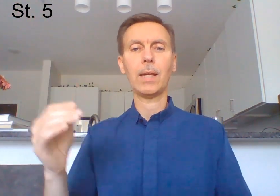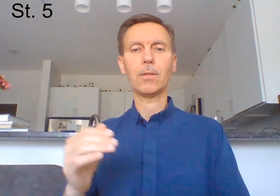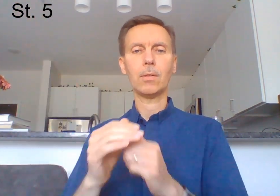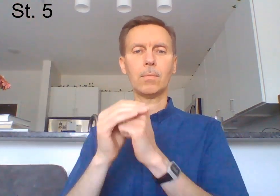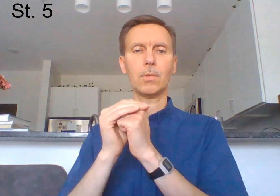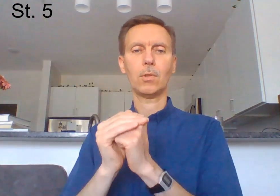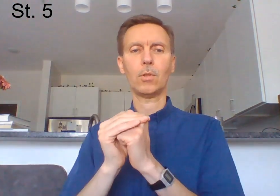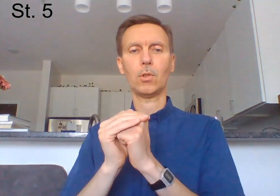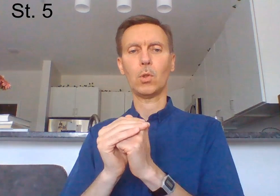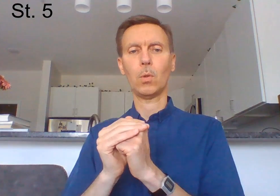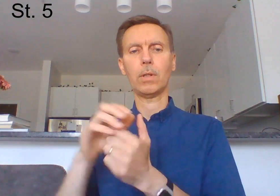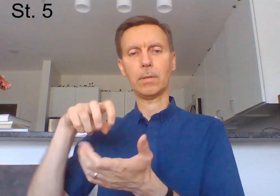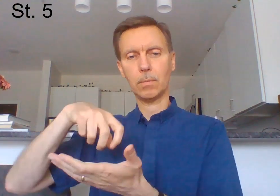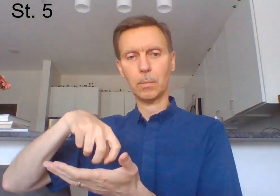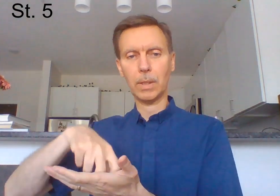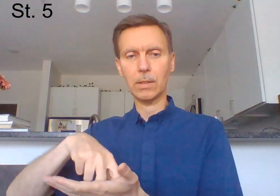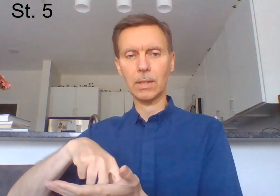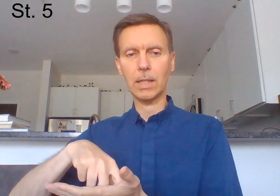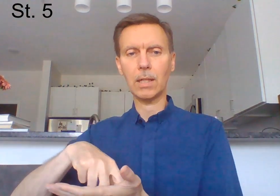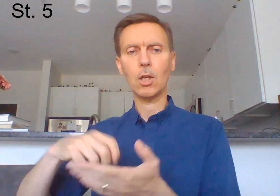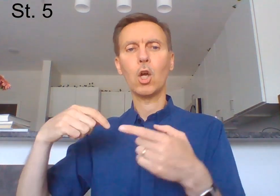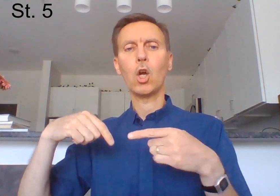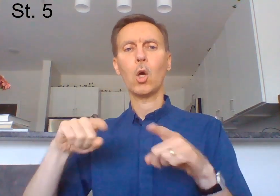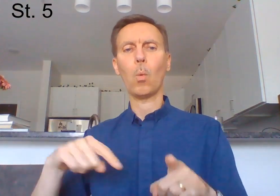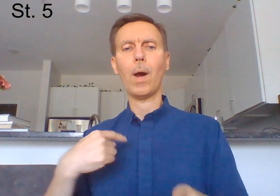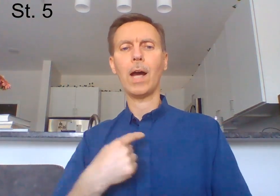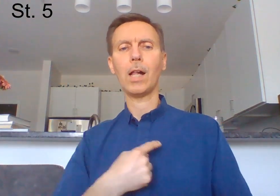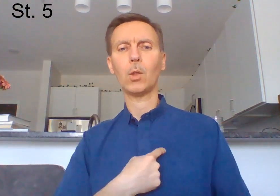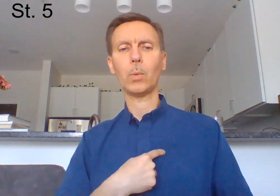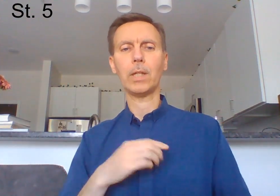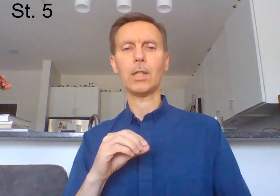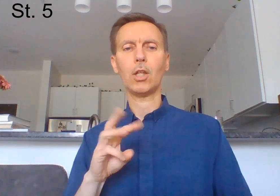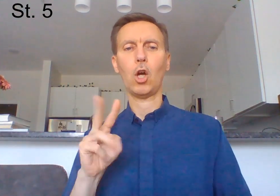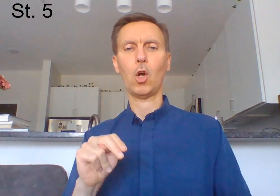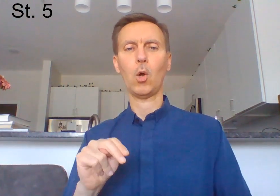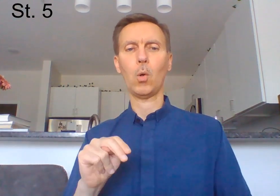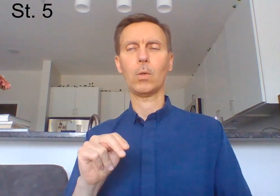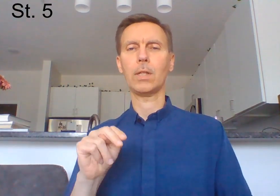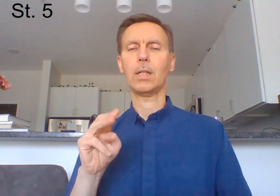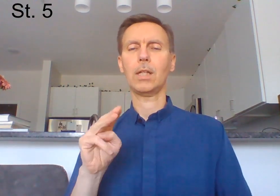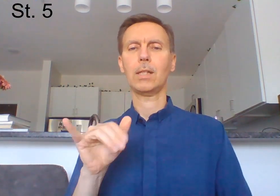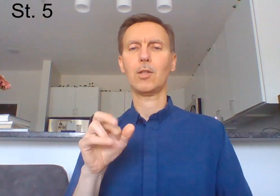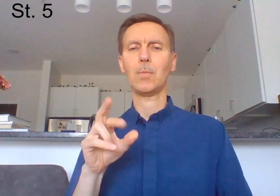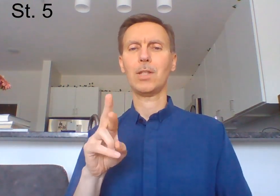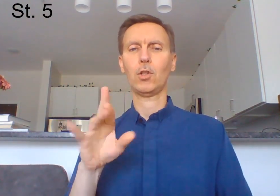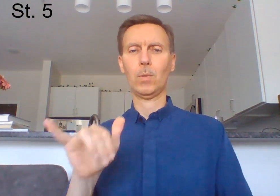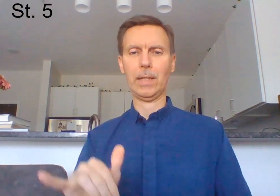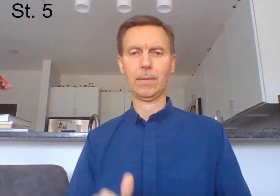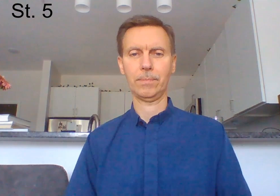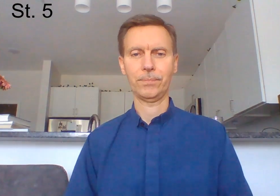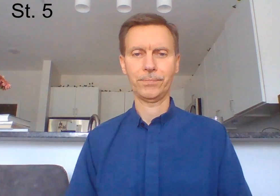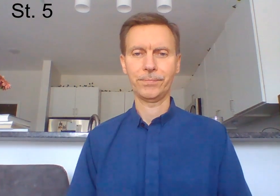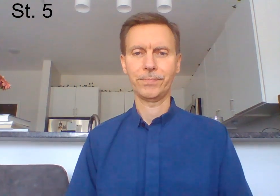And adoring, bend the knee, while we own the mystery.